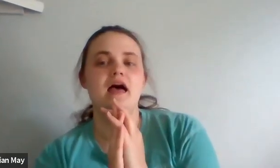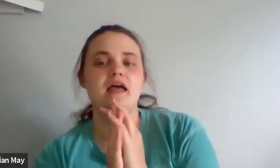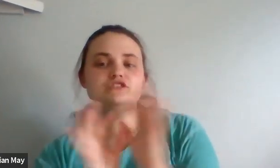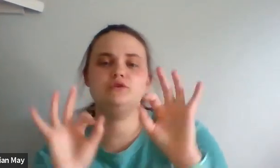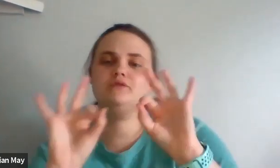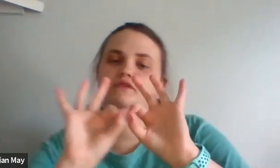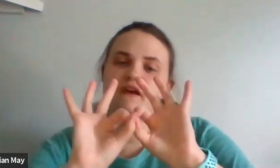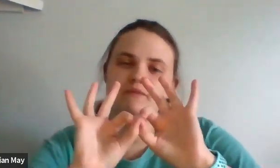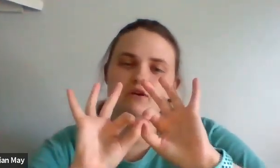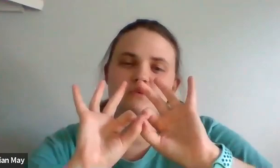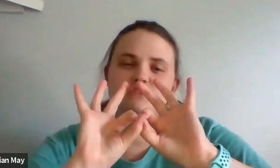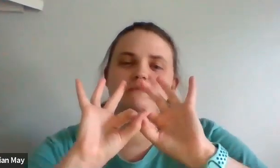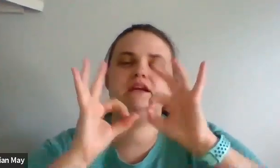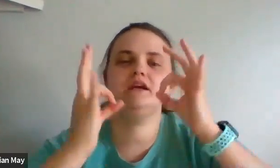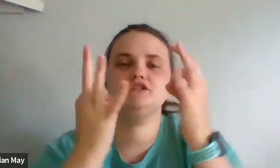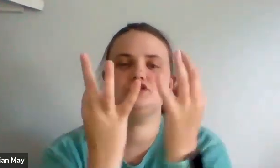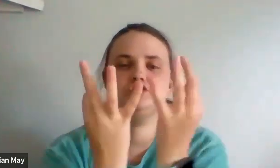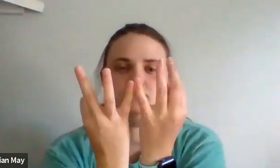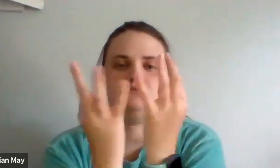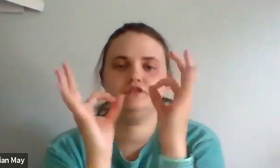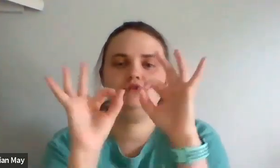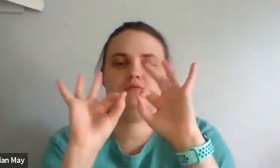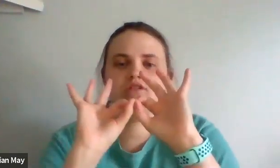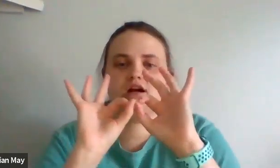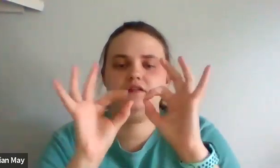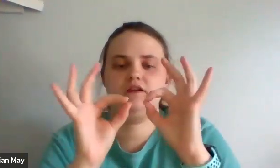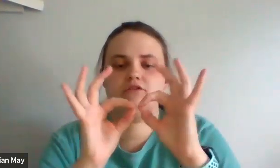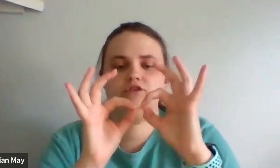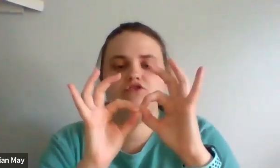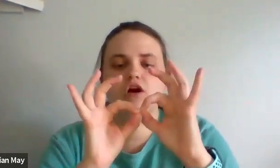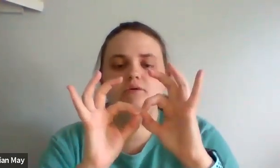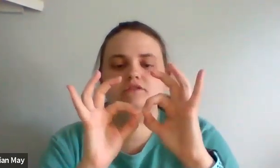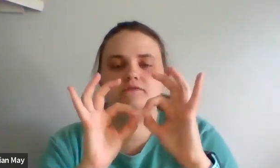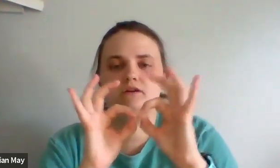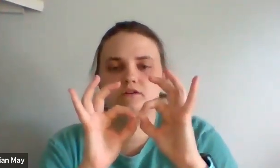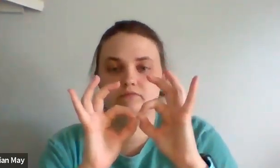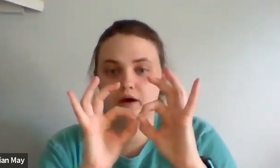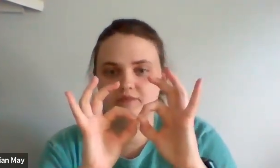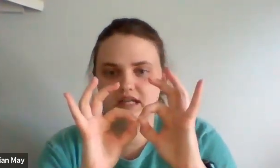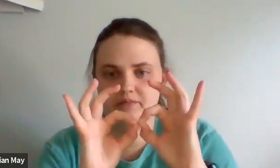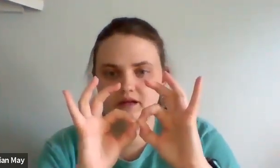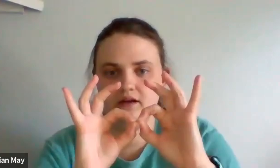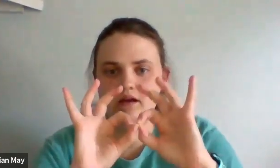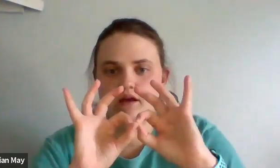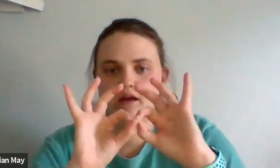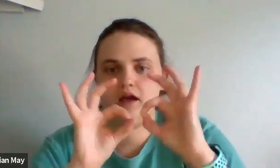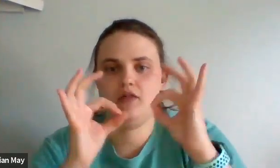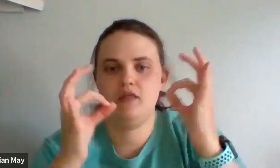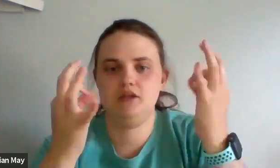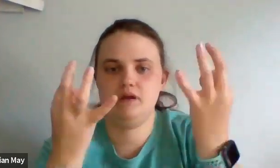And so with family, you're making a circle. So you're almost kind of like you start with your thumbs tapping, and then you